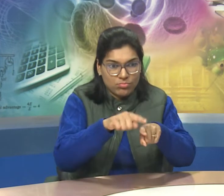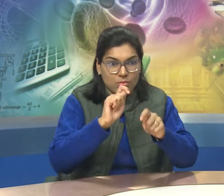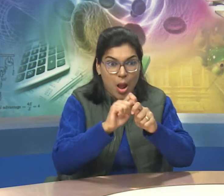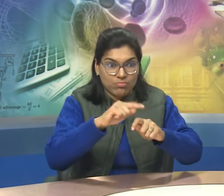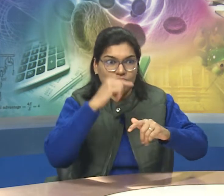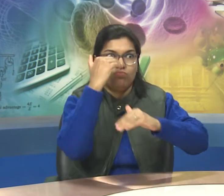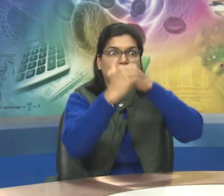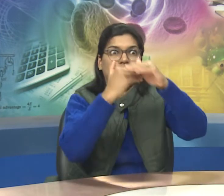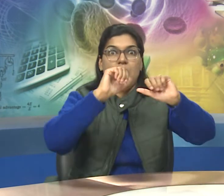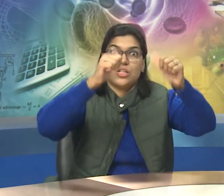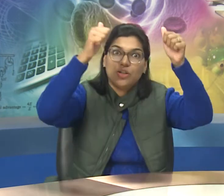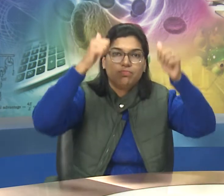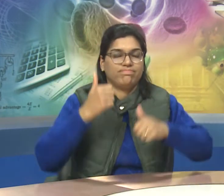as one wishes,